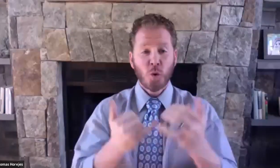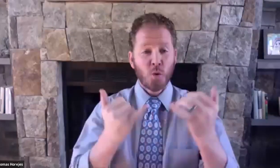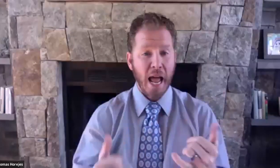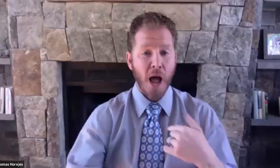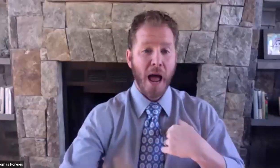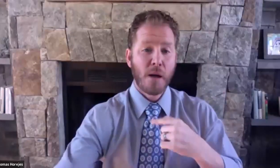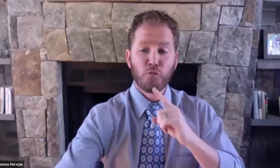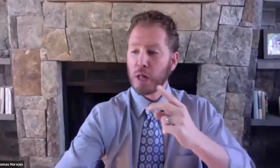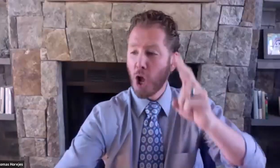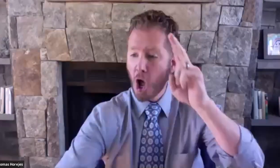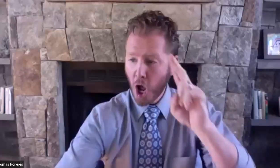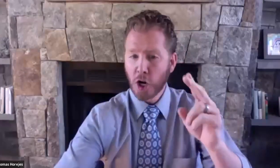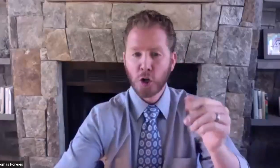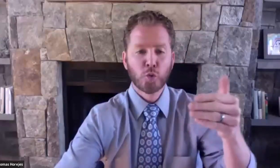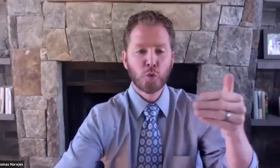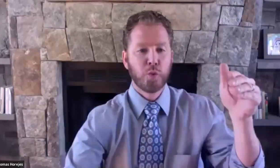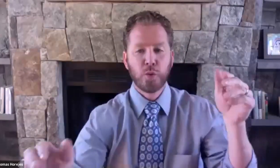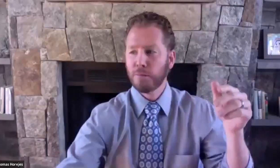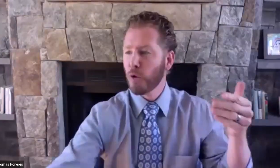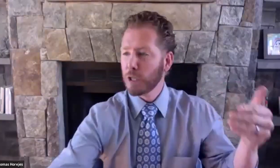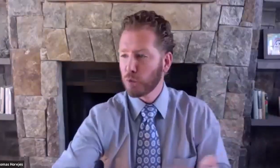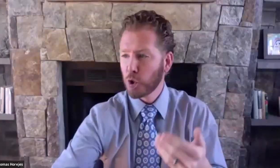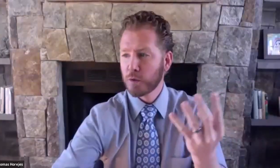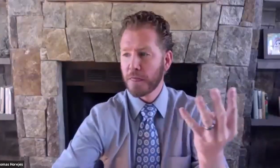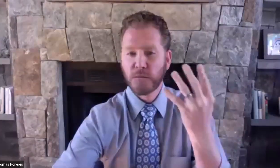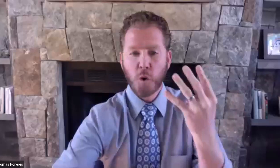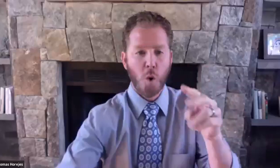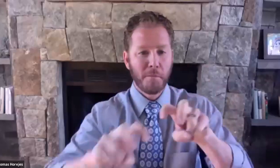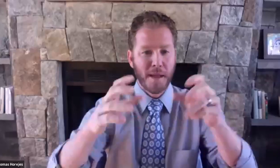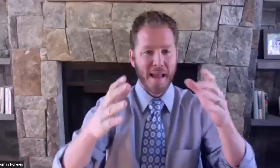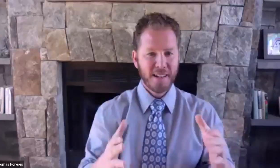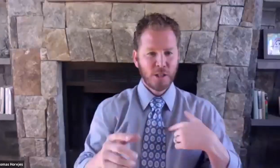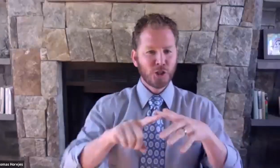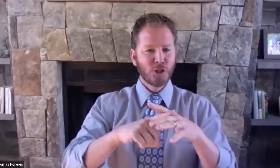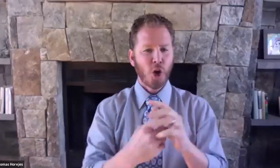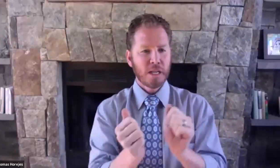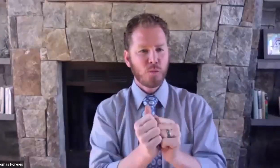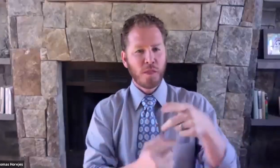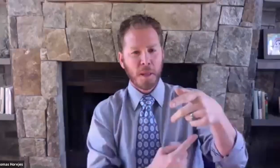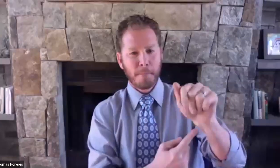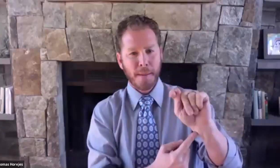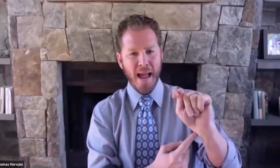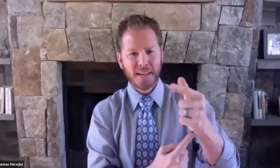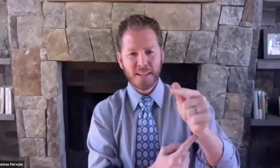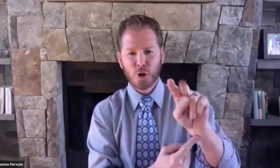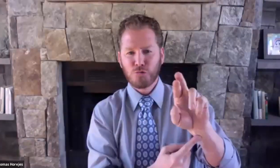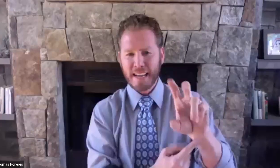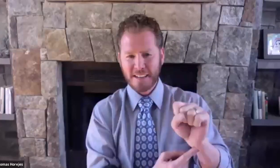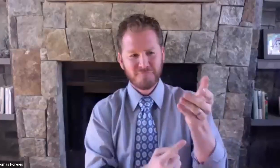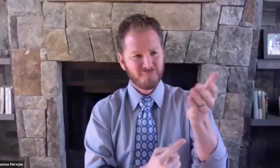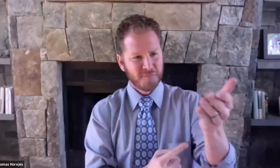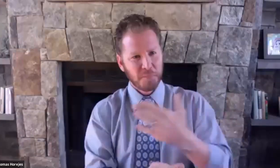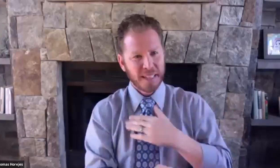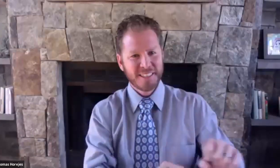Q&A from the audience. I am now honored to introduce our 4 panelists, starting